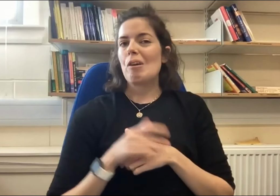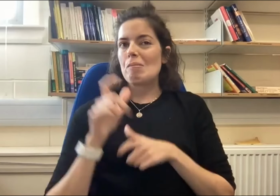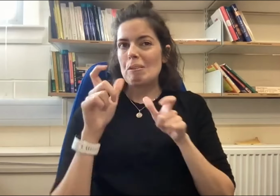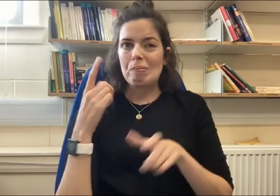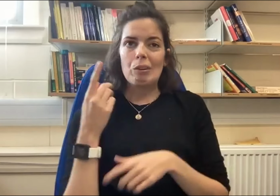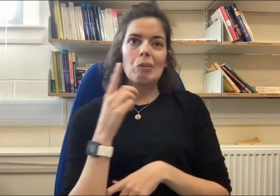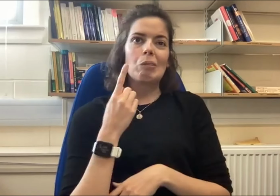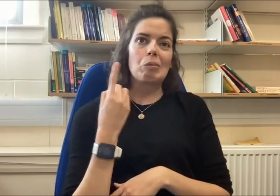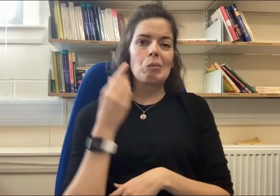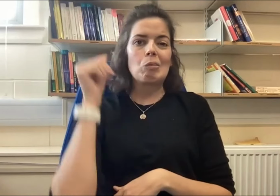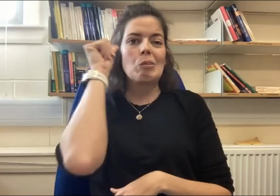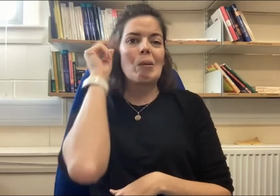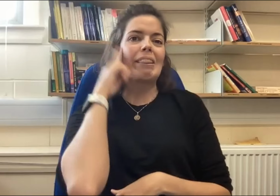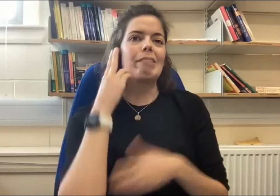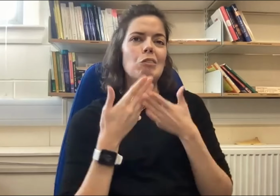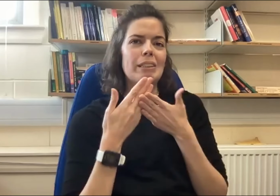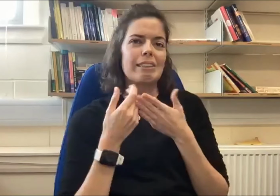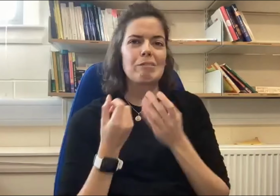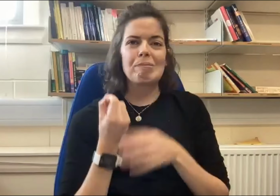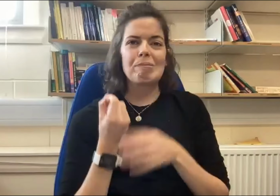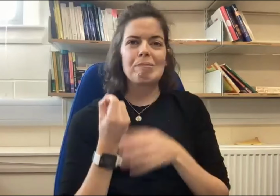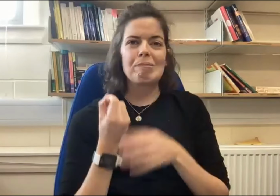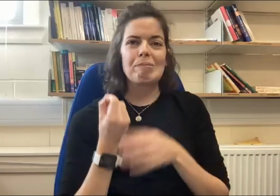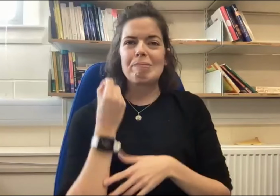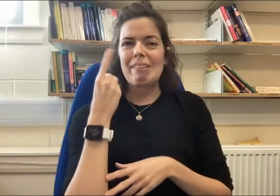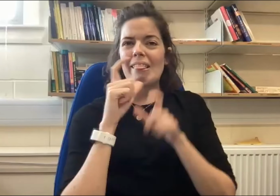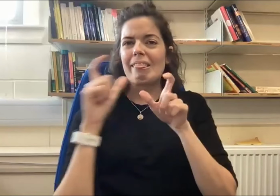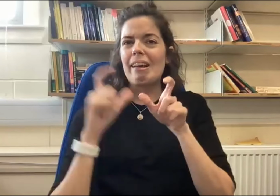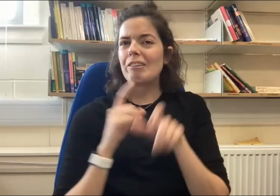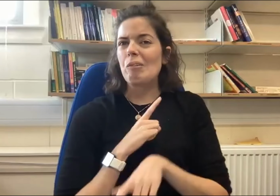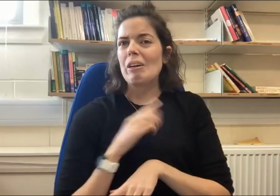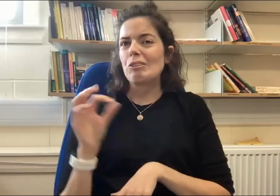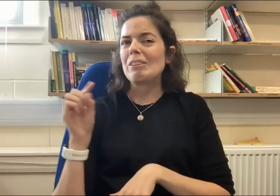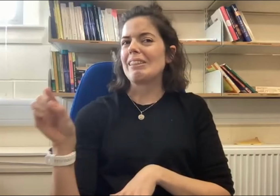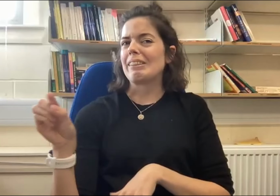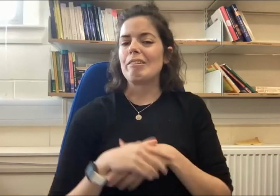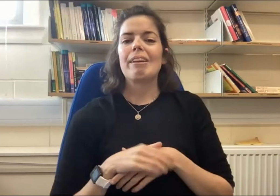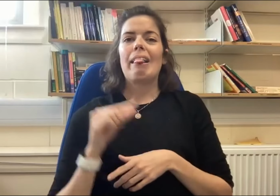So the title is Deaf Lesbians. You know, in deaf studies,